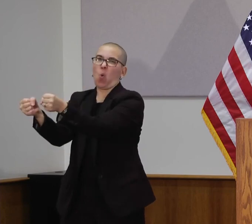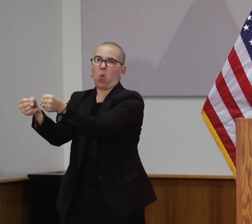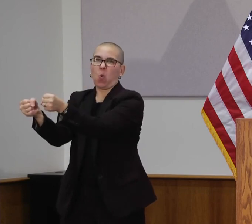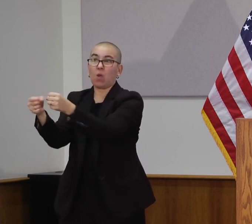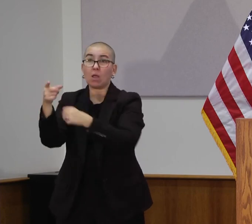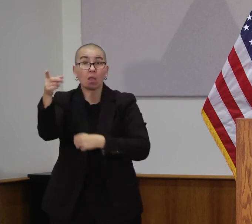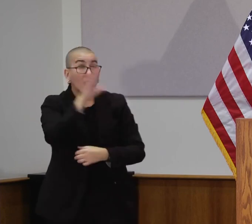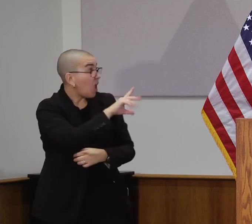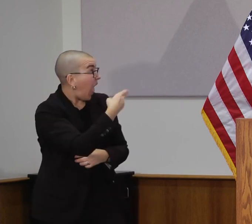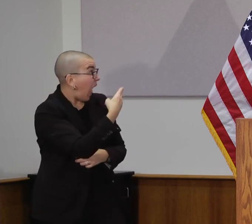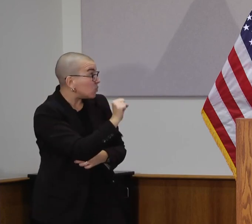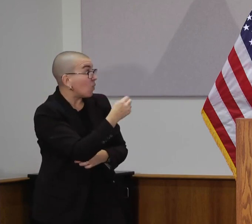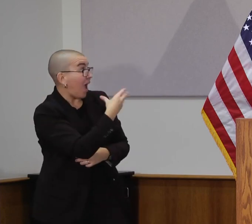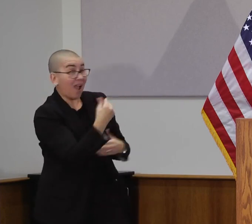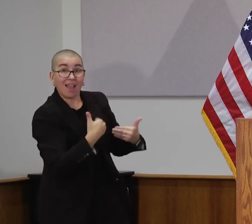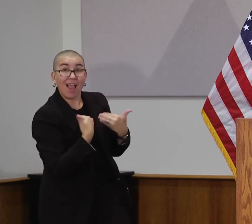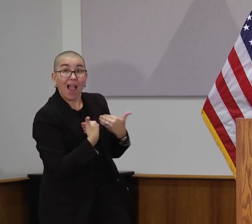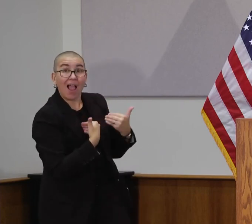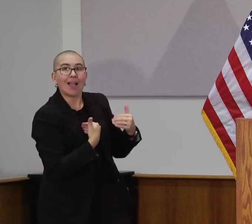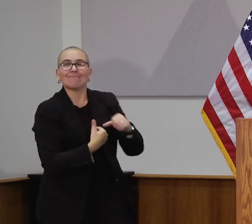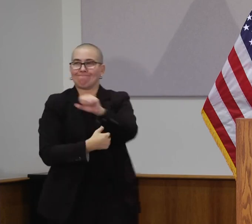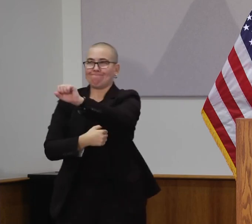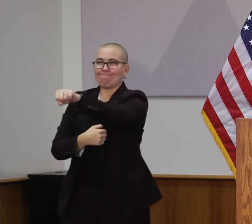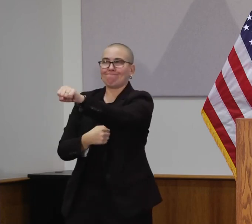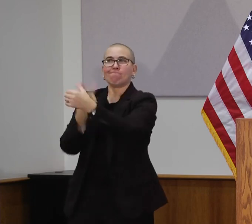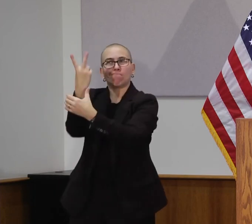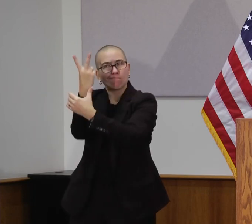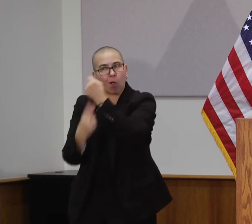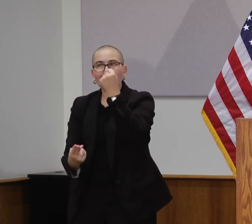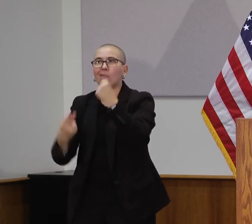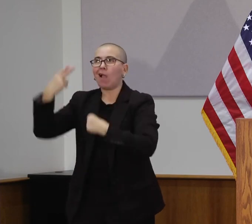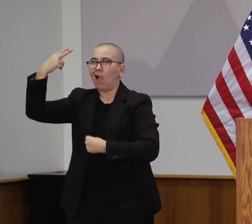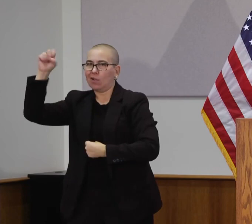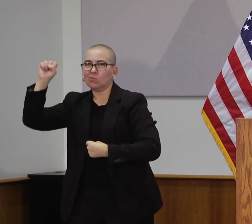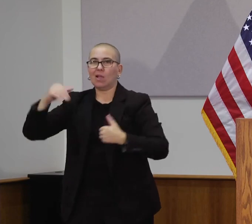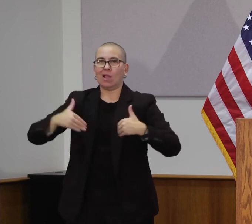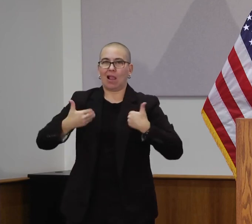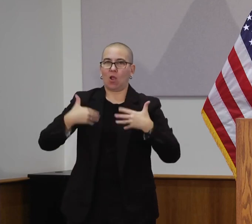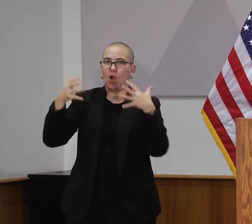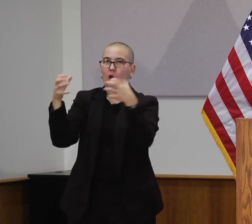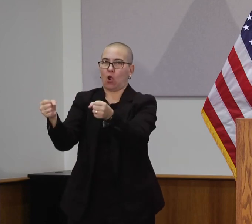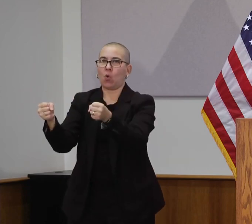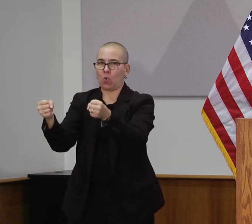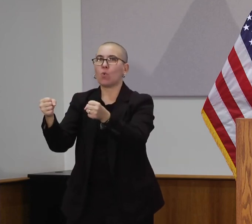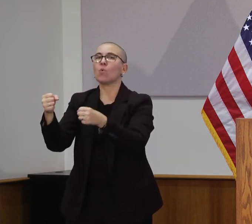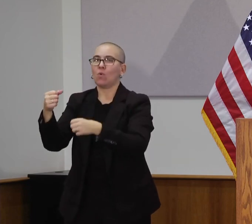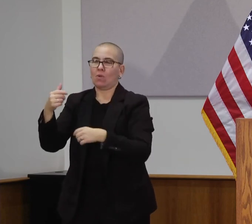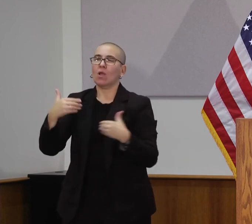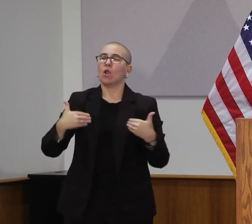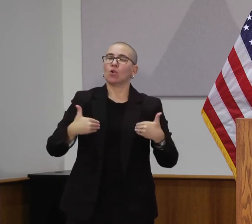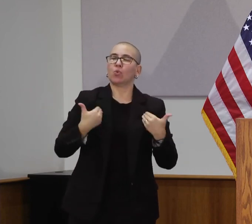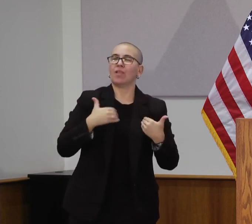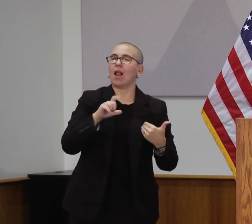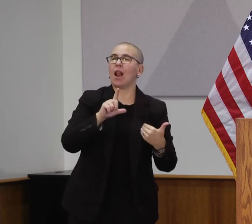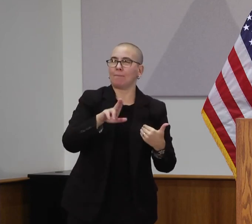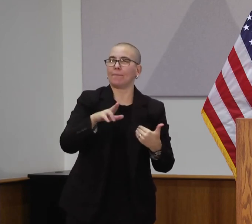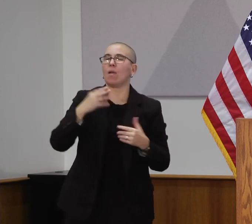youth sports? Correct. So high school level and youth sports down to the youngest? Yes.